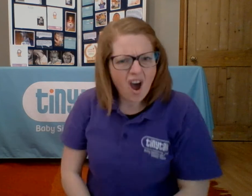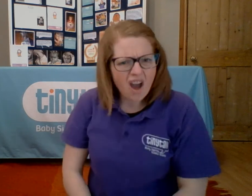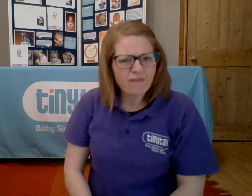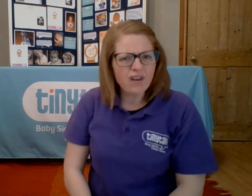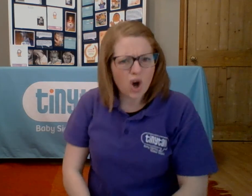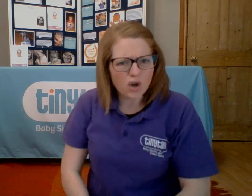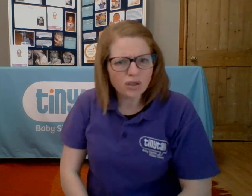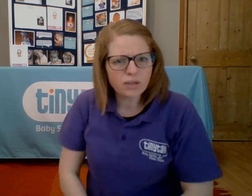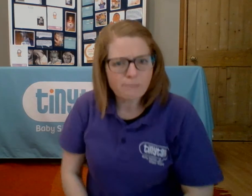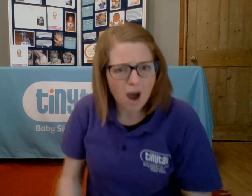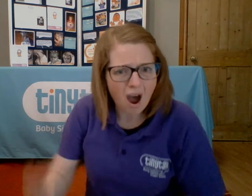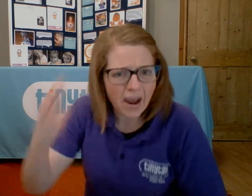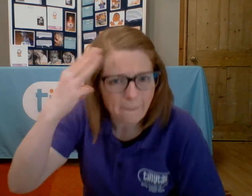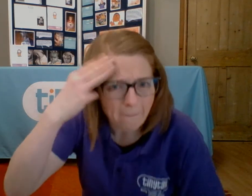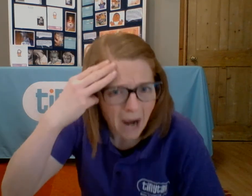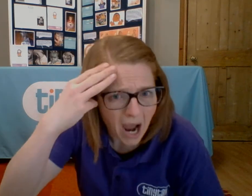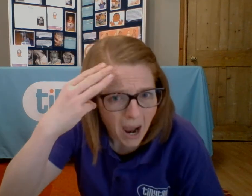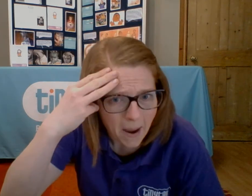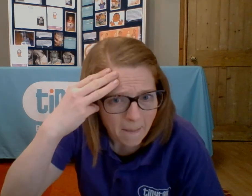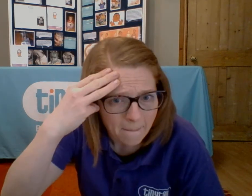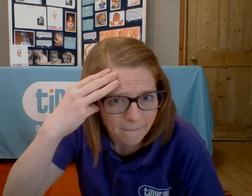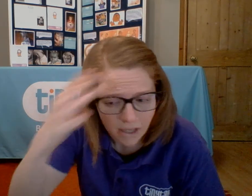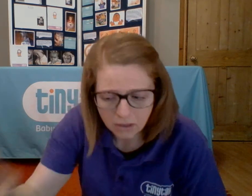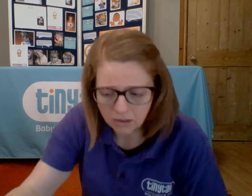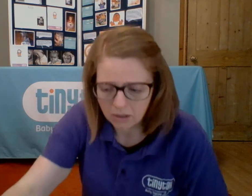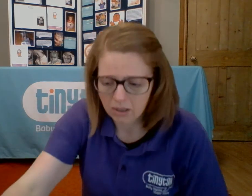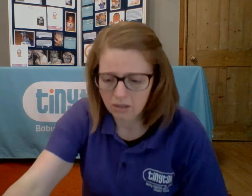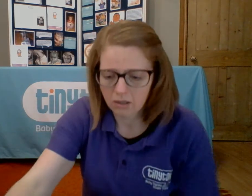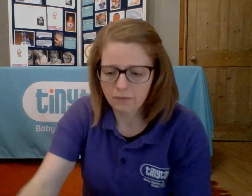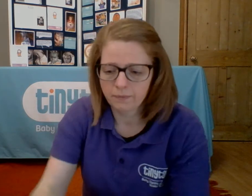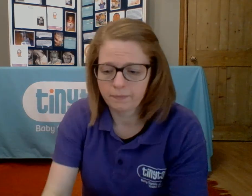I've lost my mum.